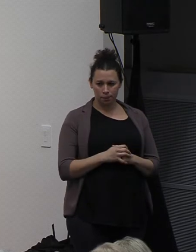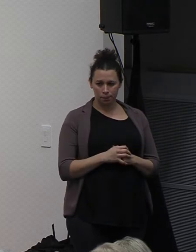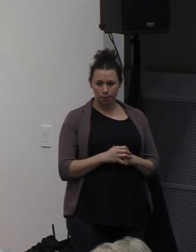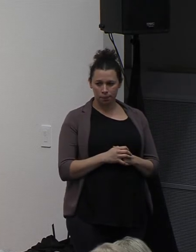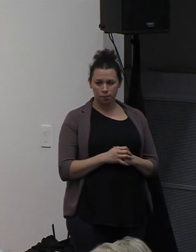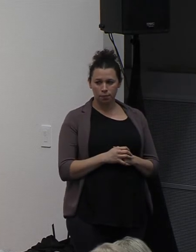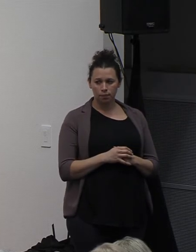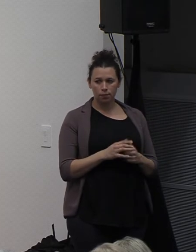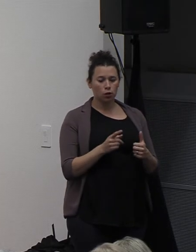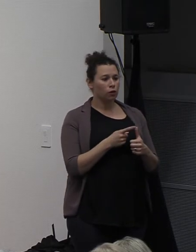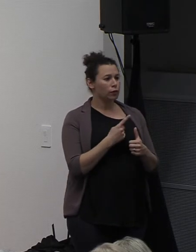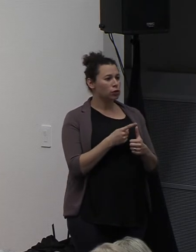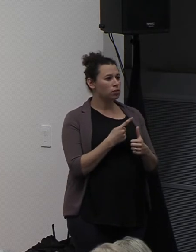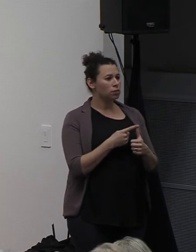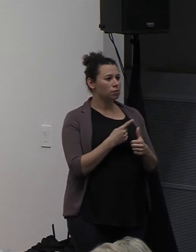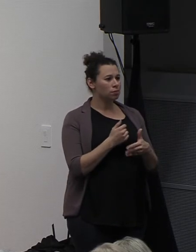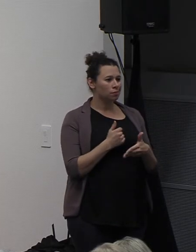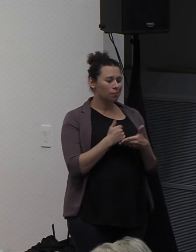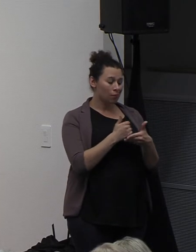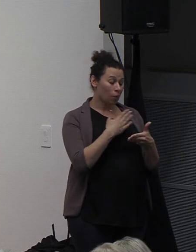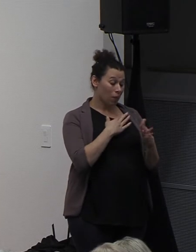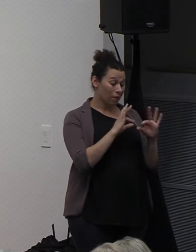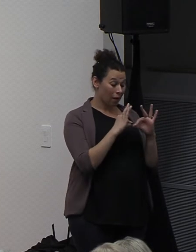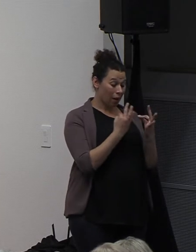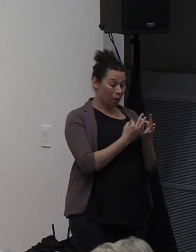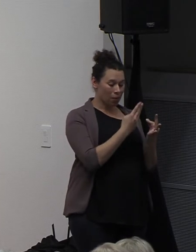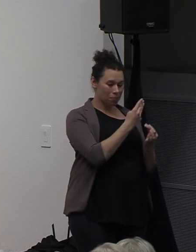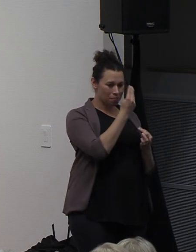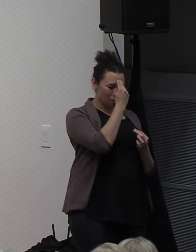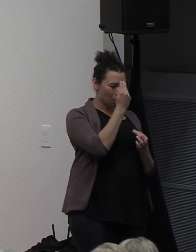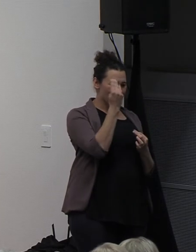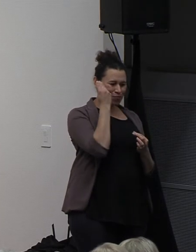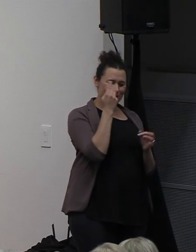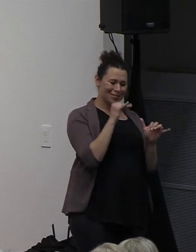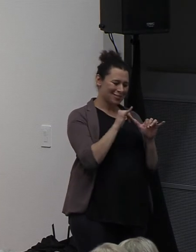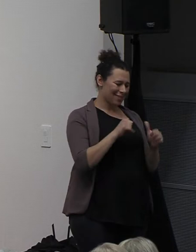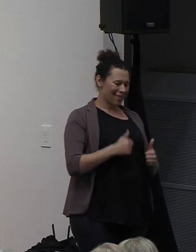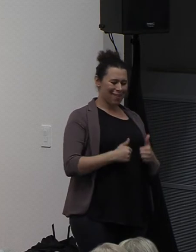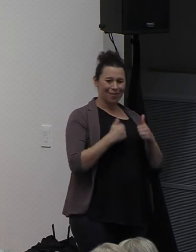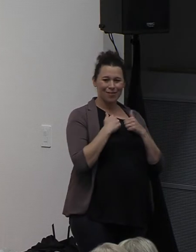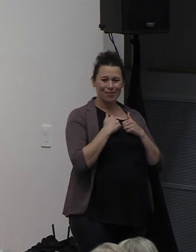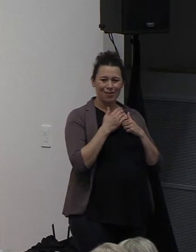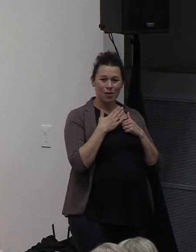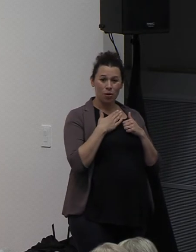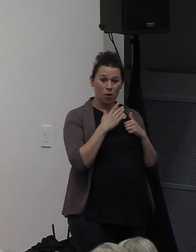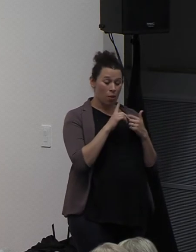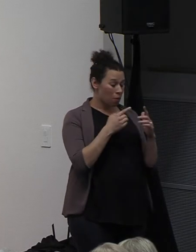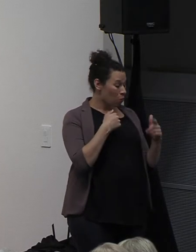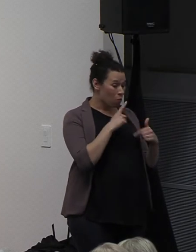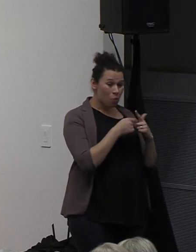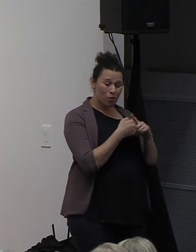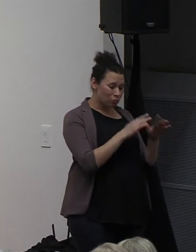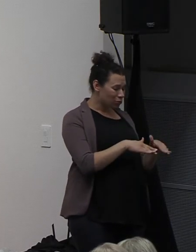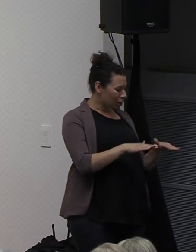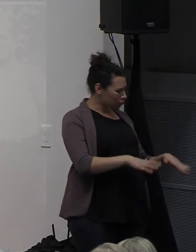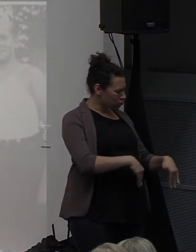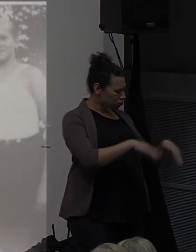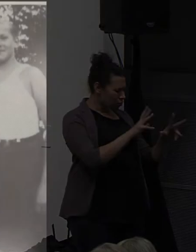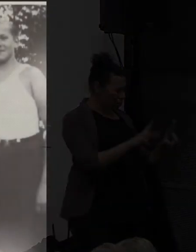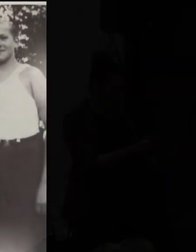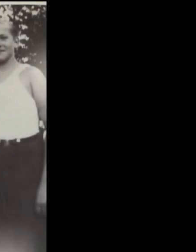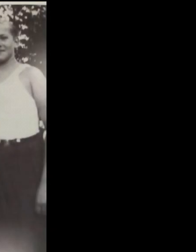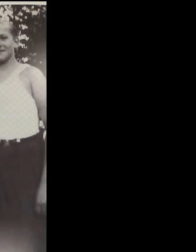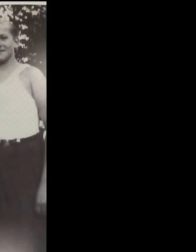first is that it keeps my family alive. I had a wonderful childhood and loved my parents,